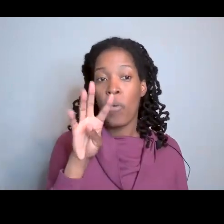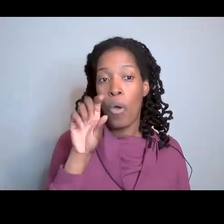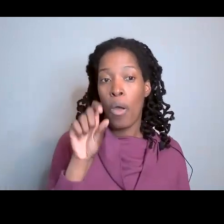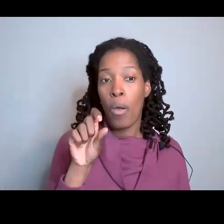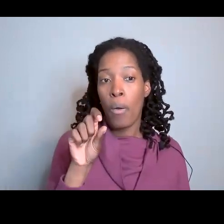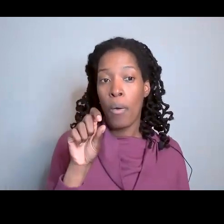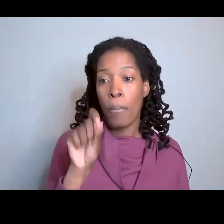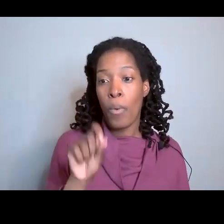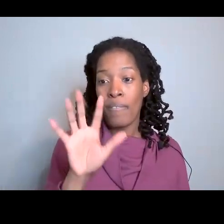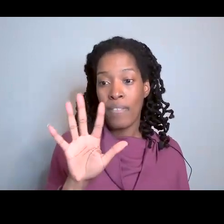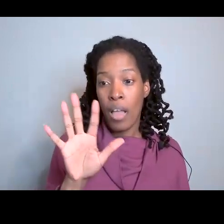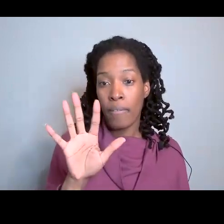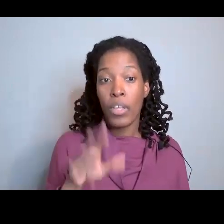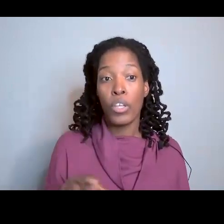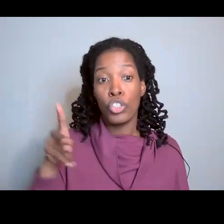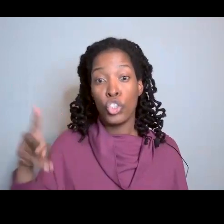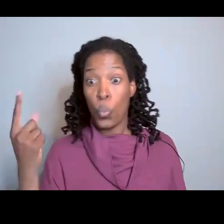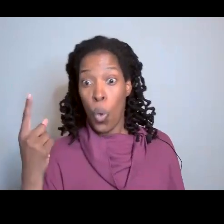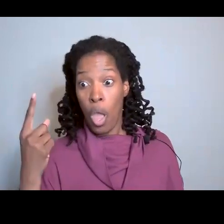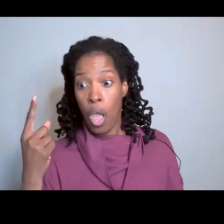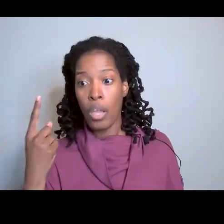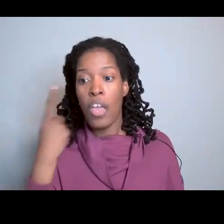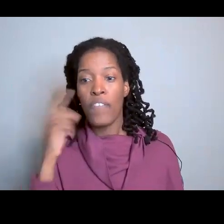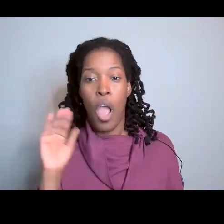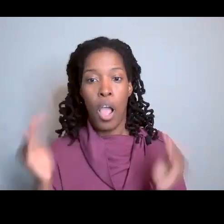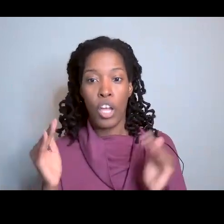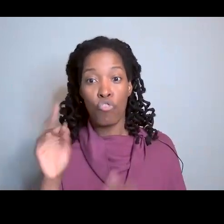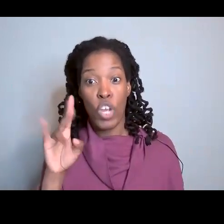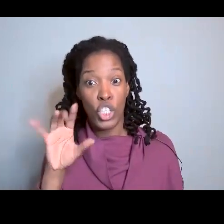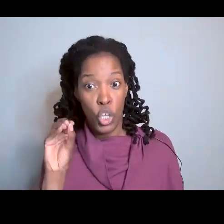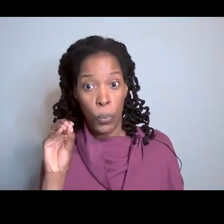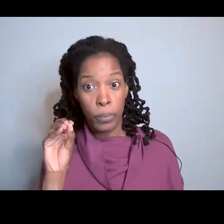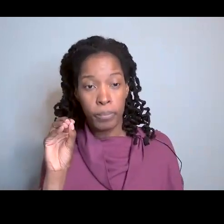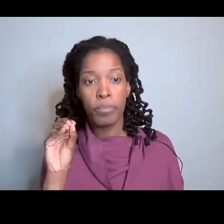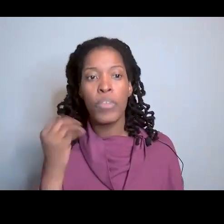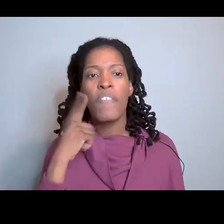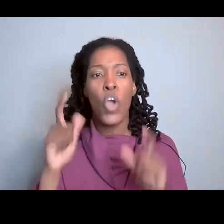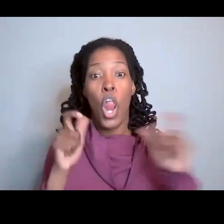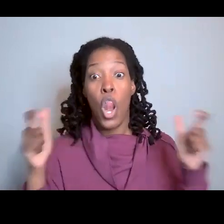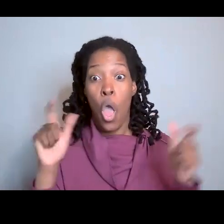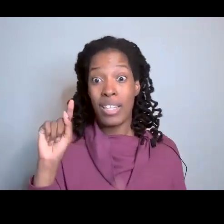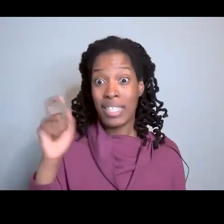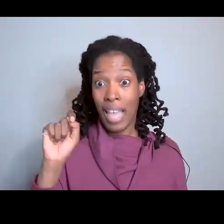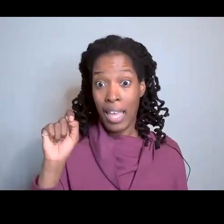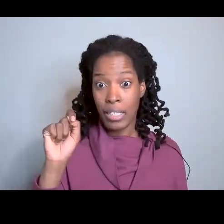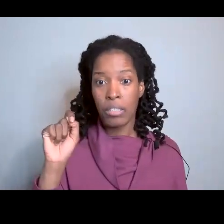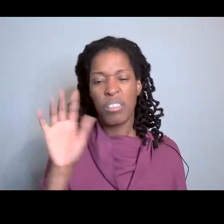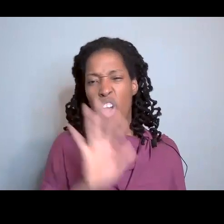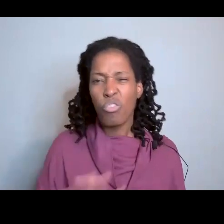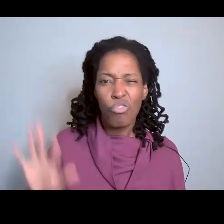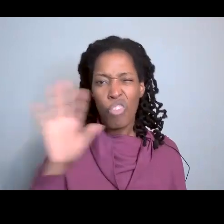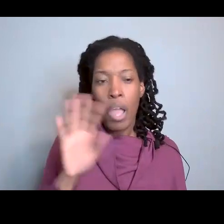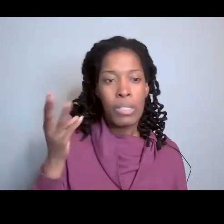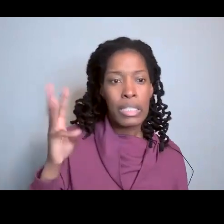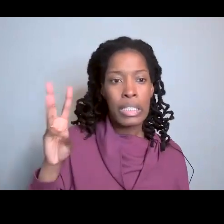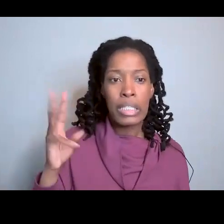contrast ratio. For large text, which is around 16 points and